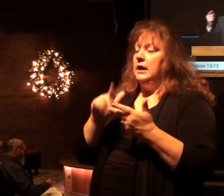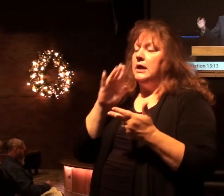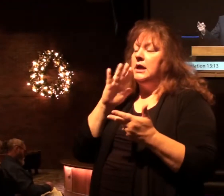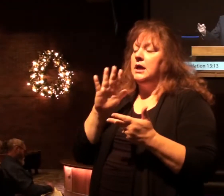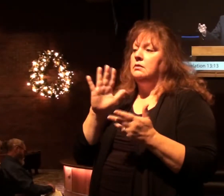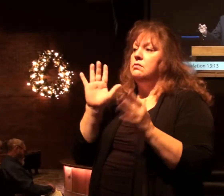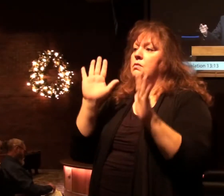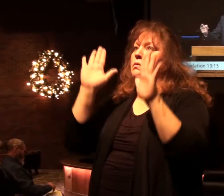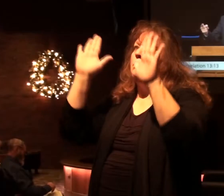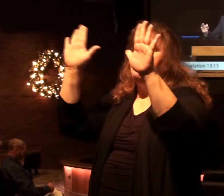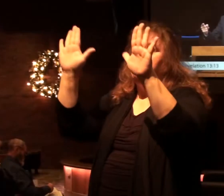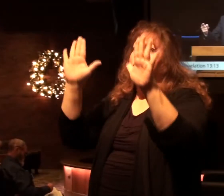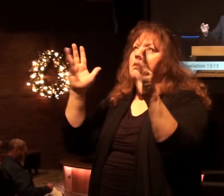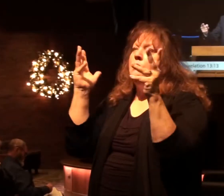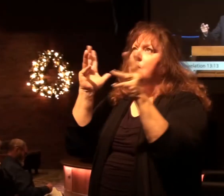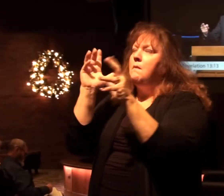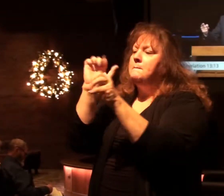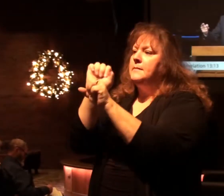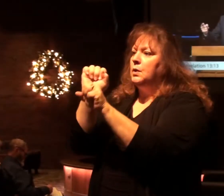great signs.